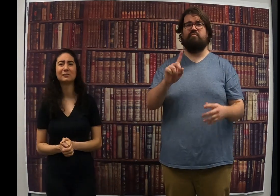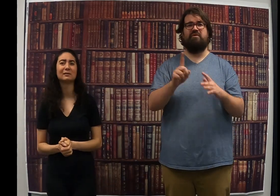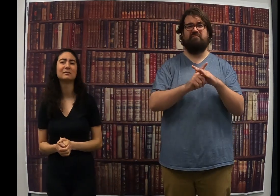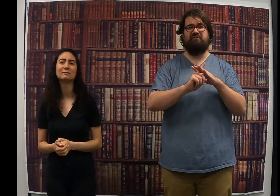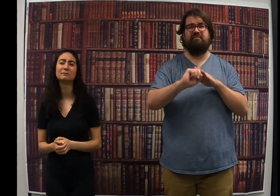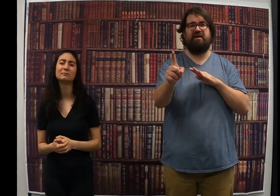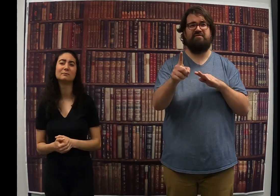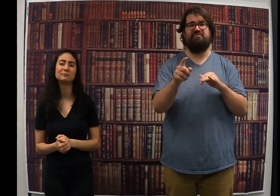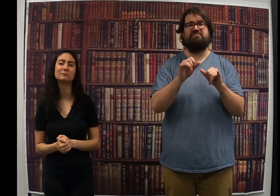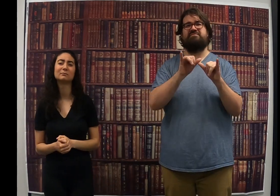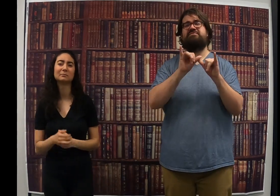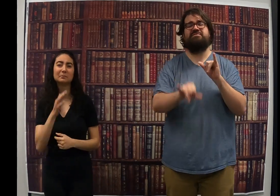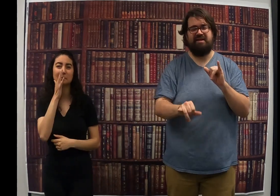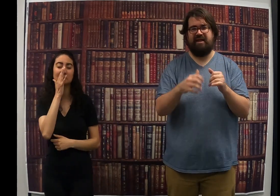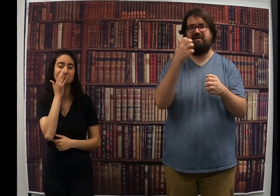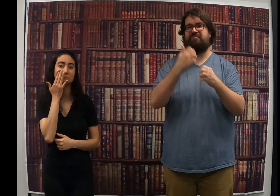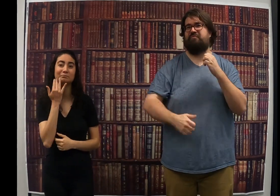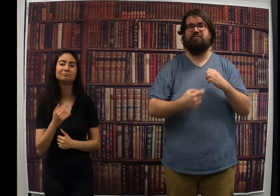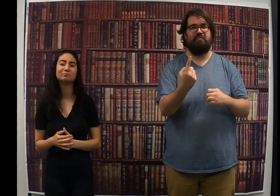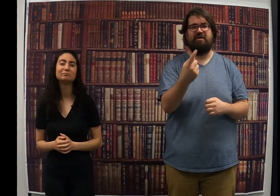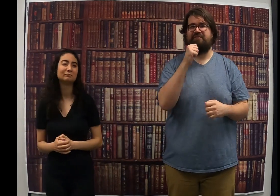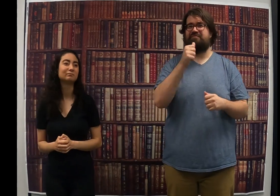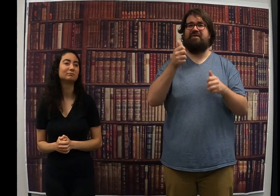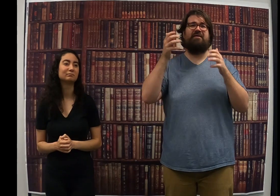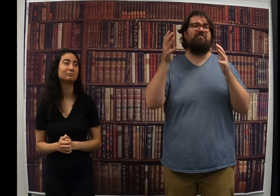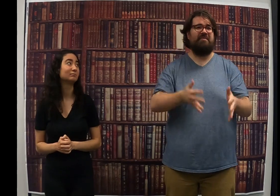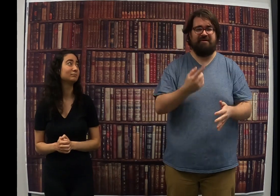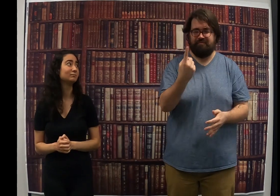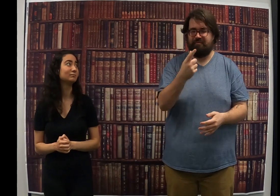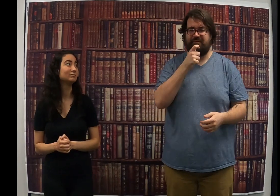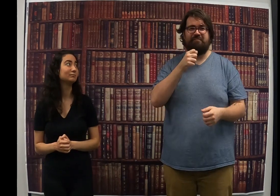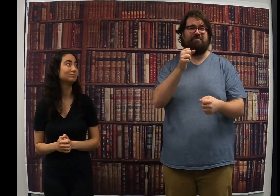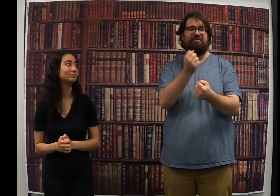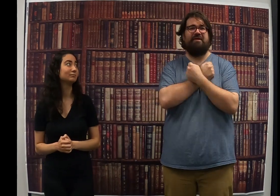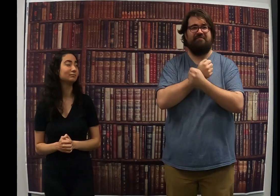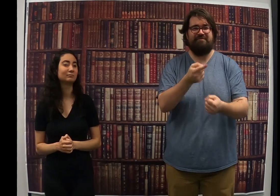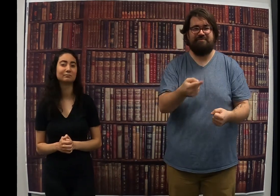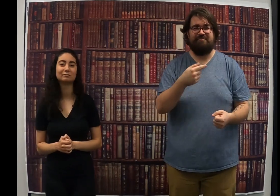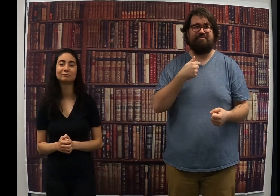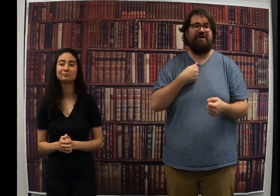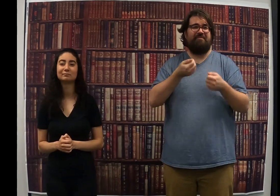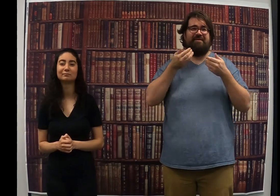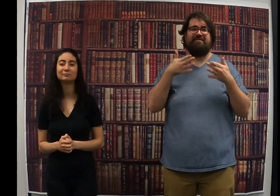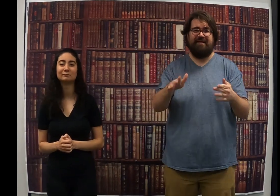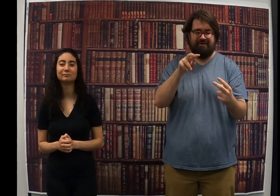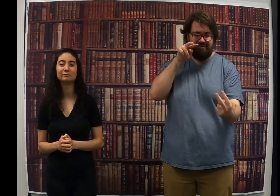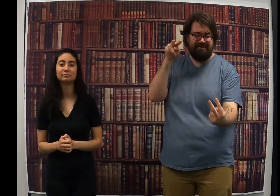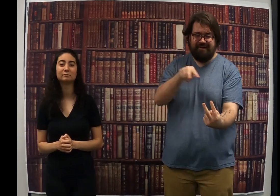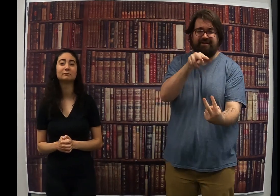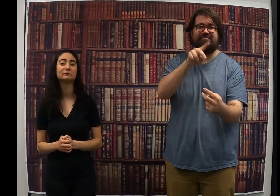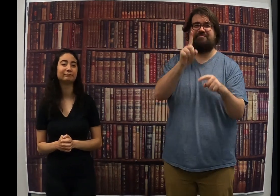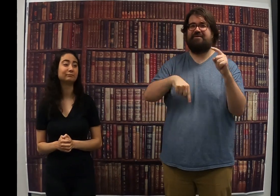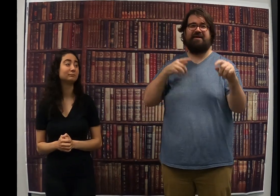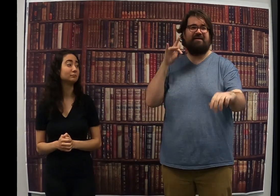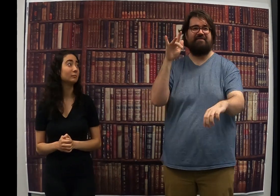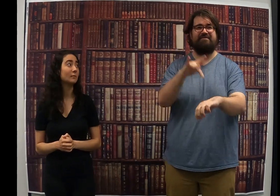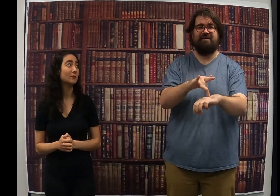Where do you fly to? Stay, cruel one! Do not abandon one who loves you. I am allowed to gaze at that